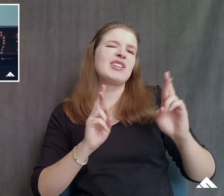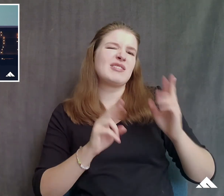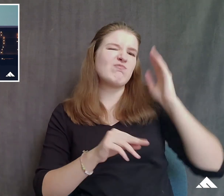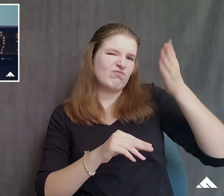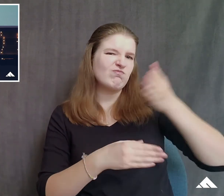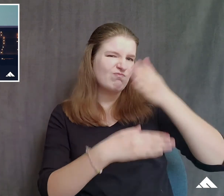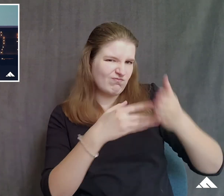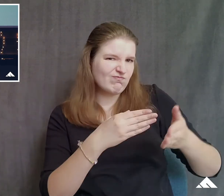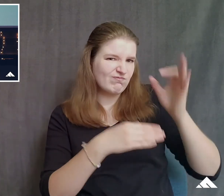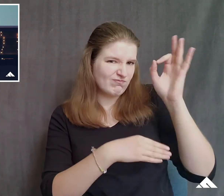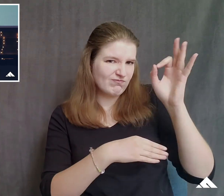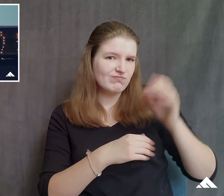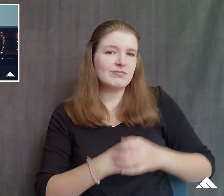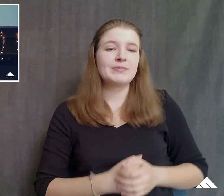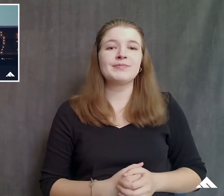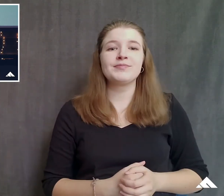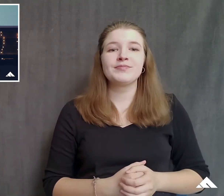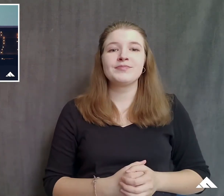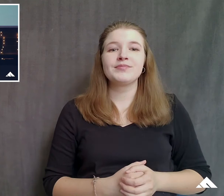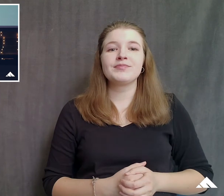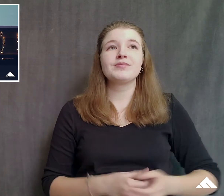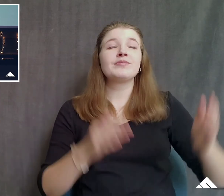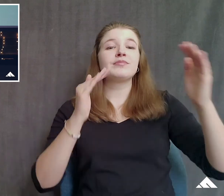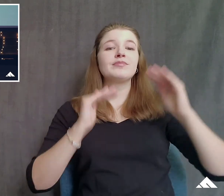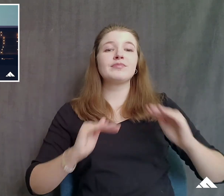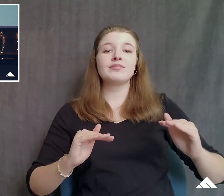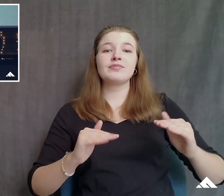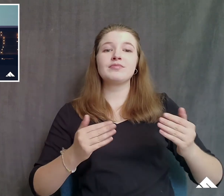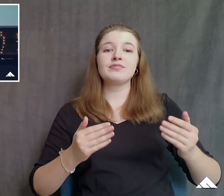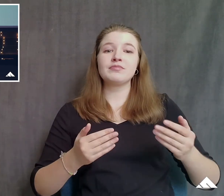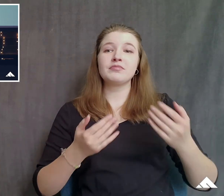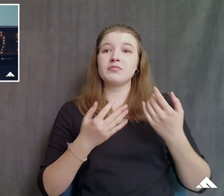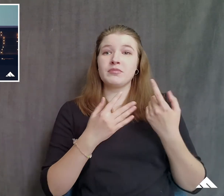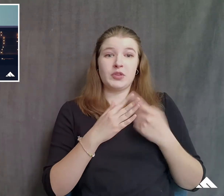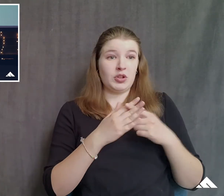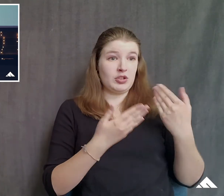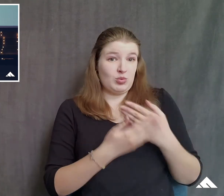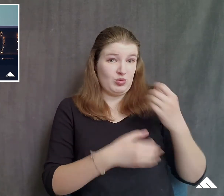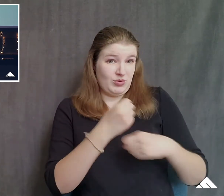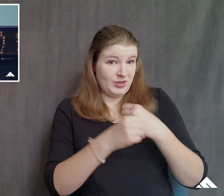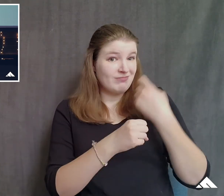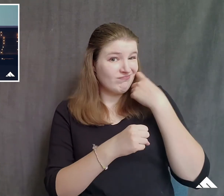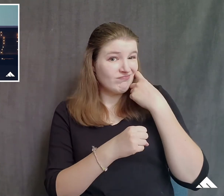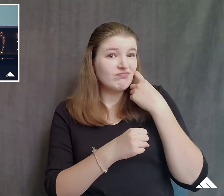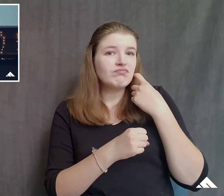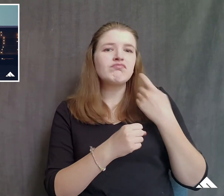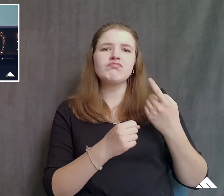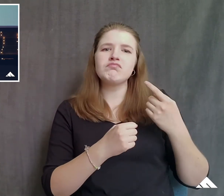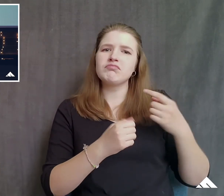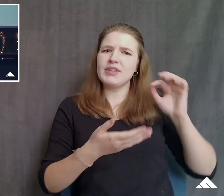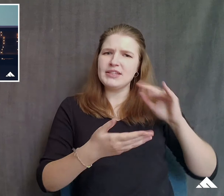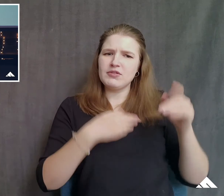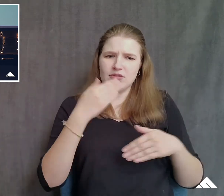that. Together as a church family, as we have started this new year, we have been stepping through this series, which is